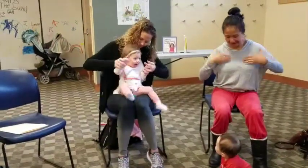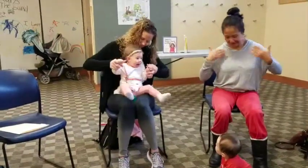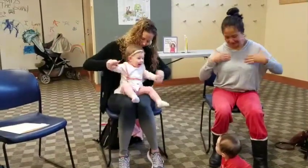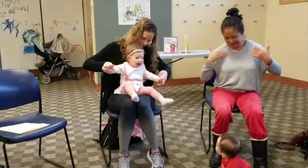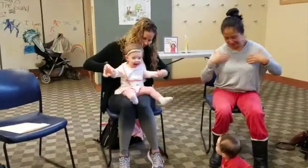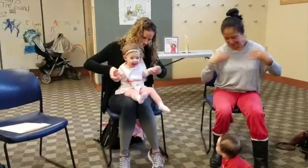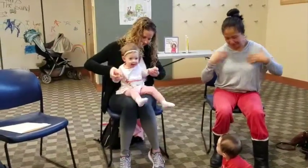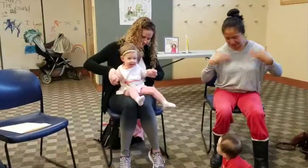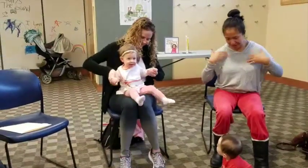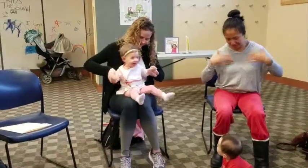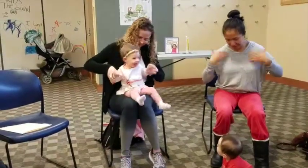Happy!